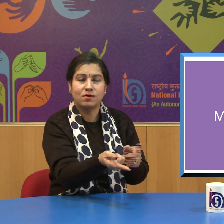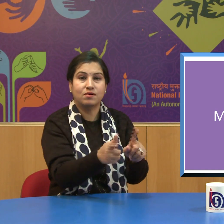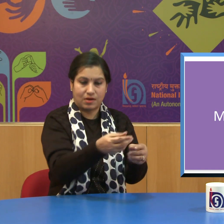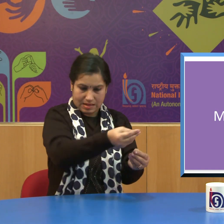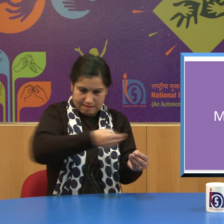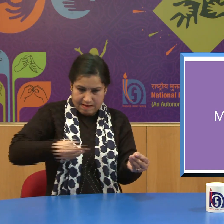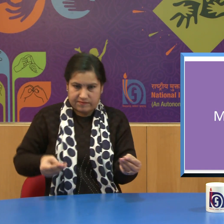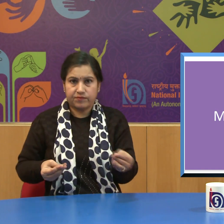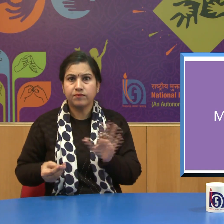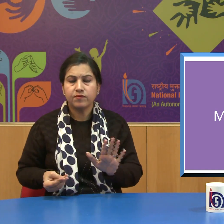lenders.